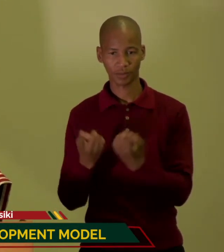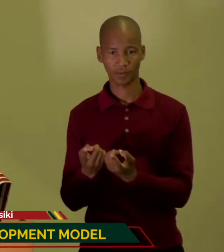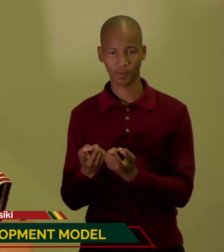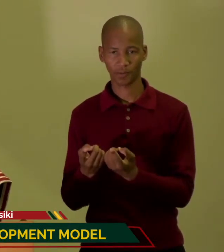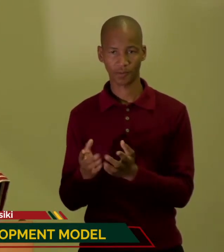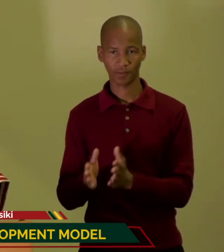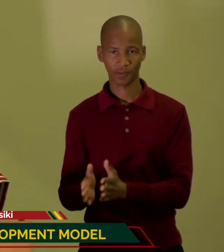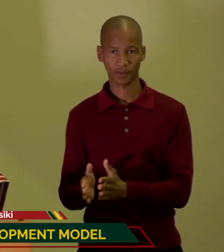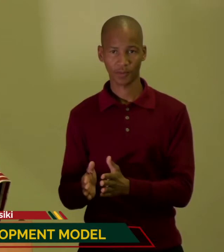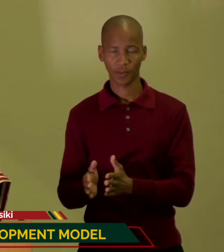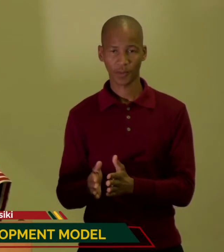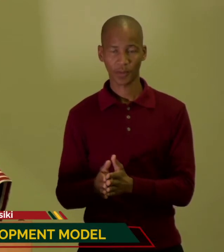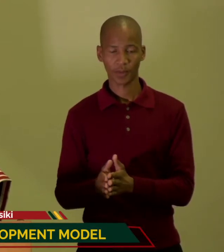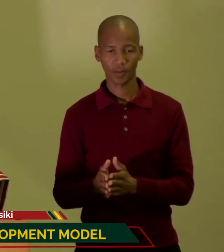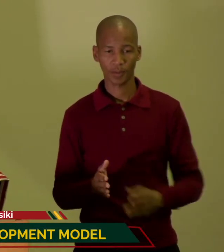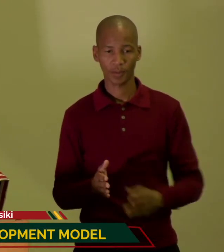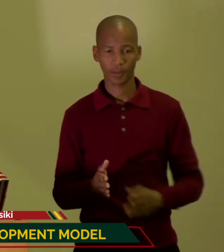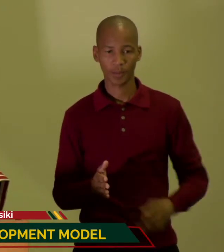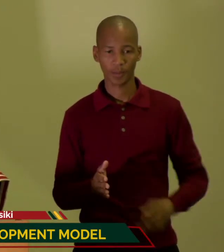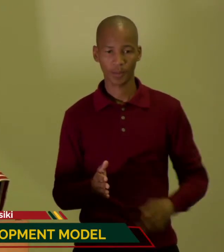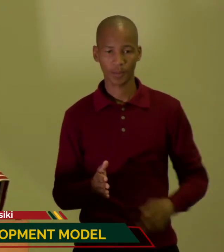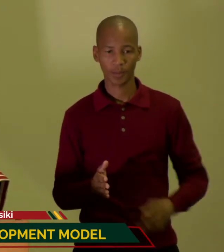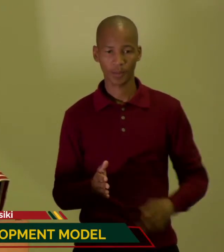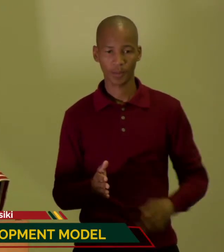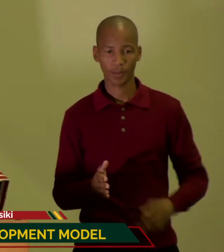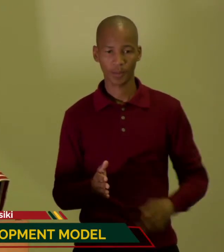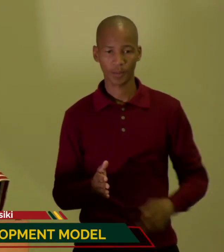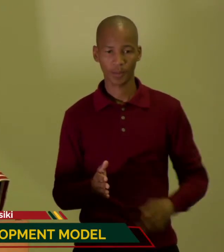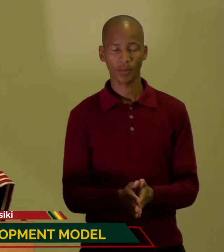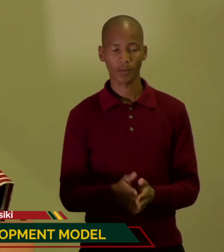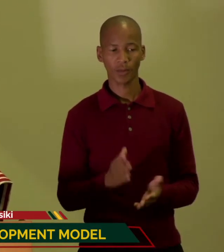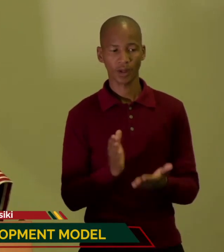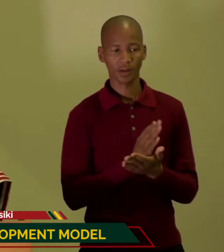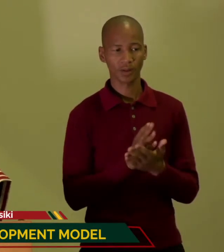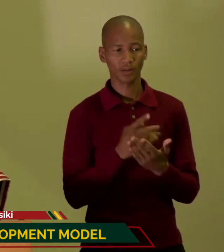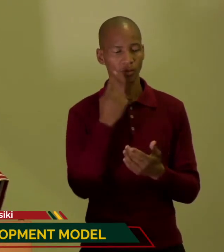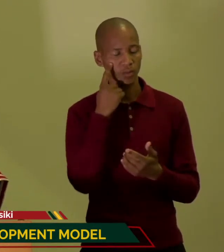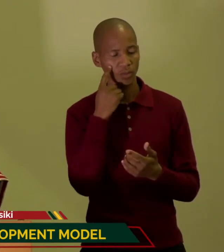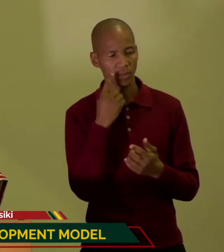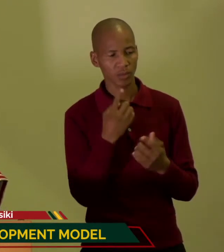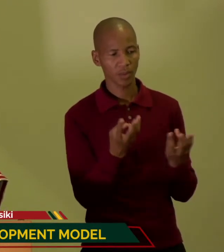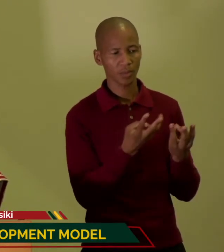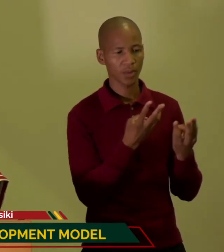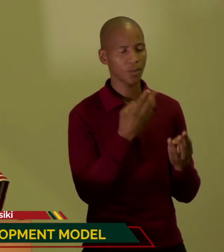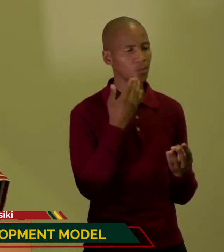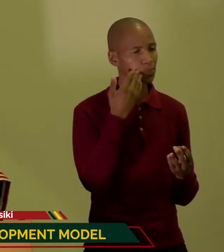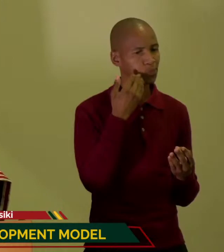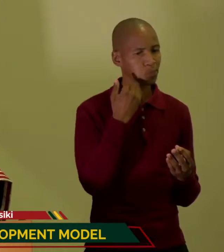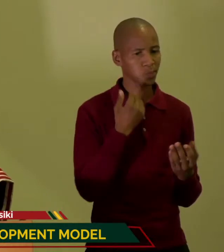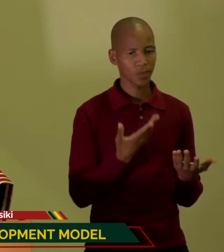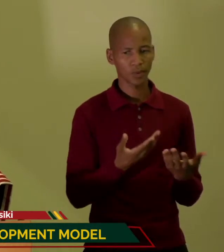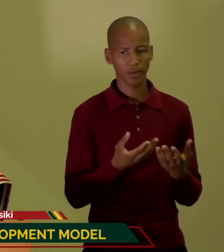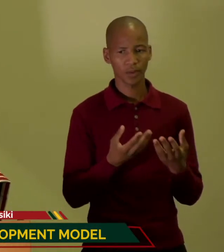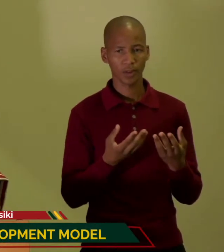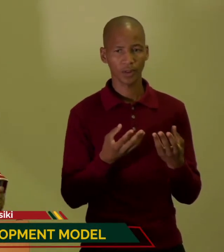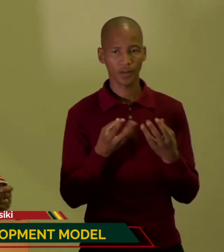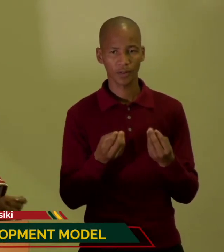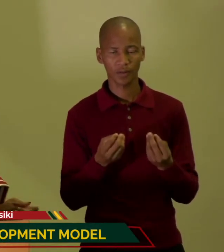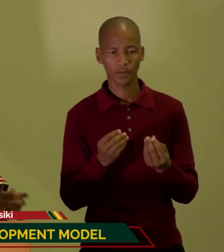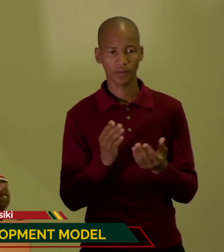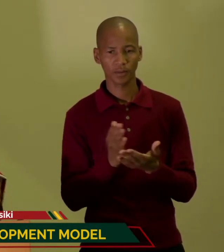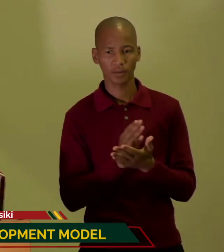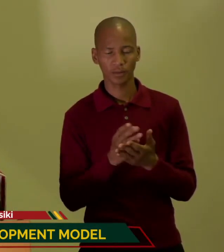engineer, one would see some white people with some black duckies coming